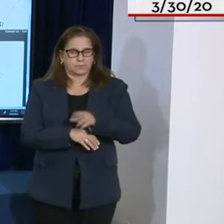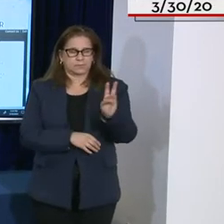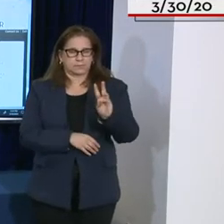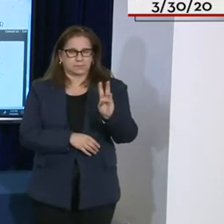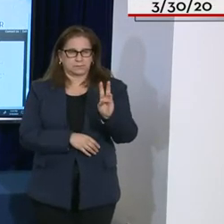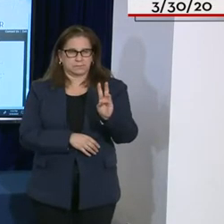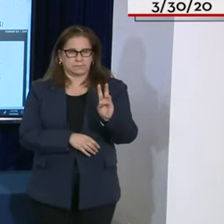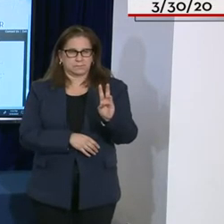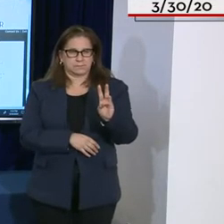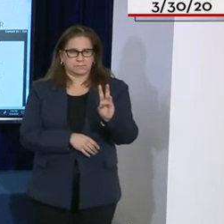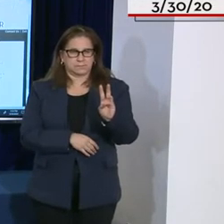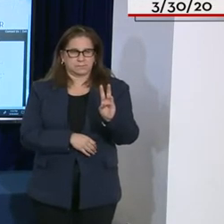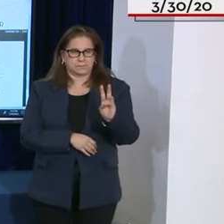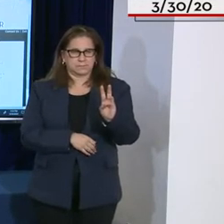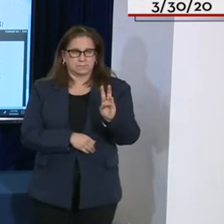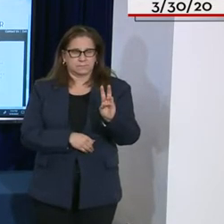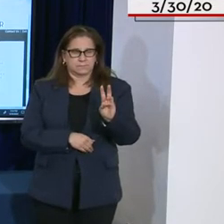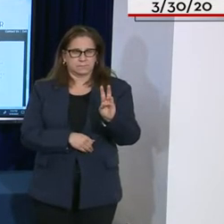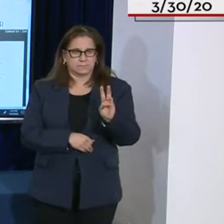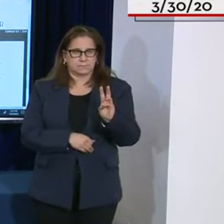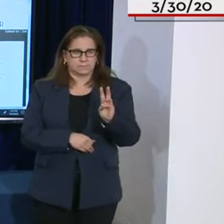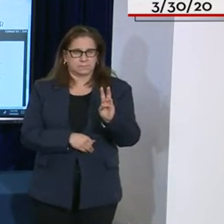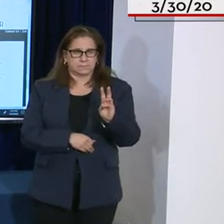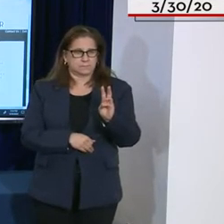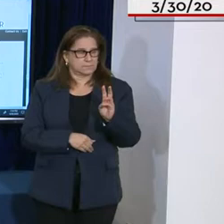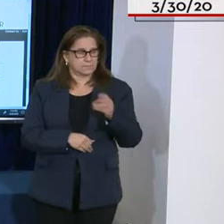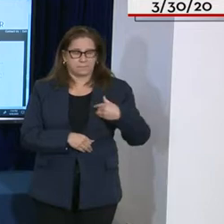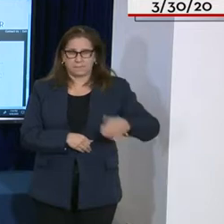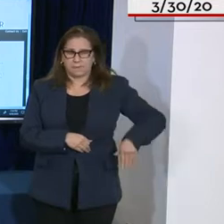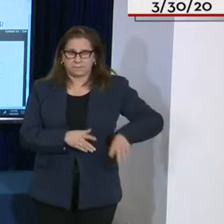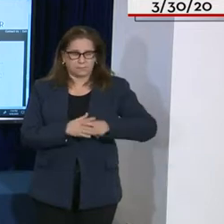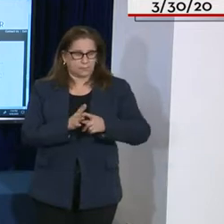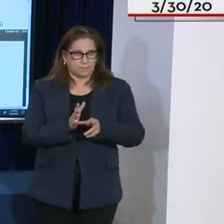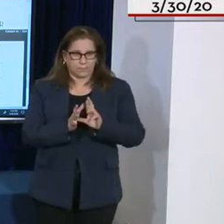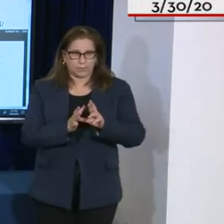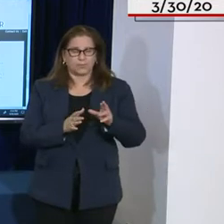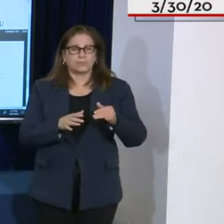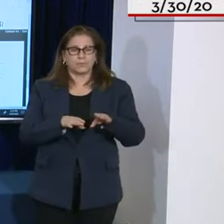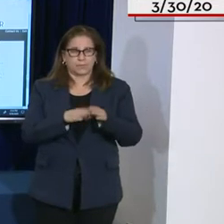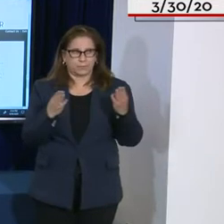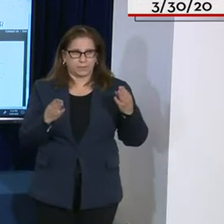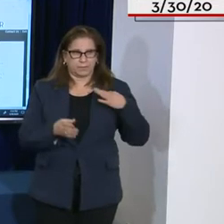any review until that time. And so we expect to make awards in early April.